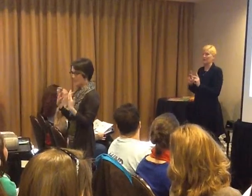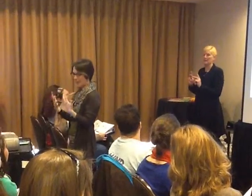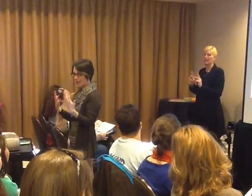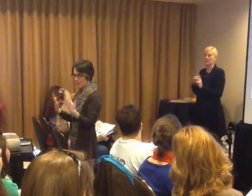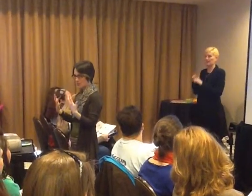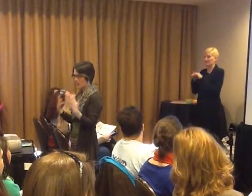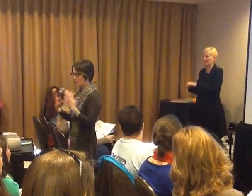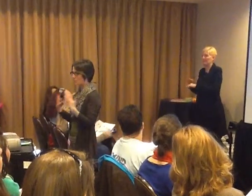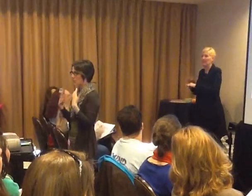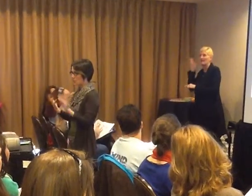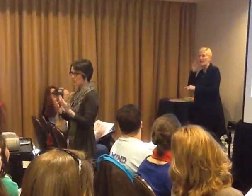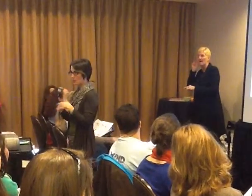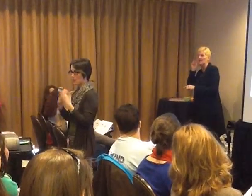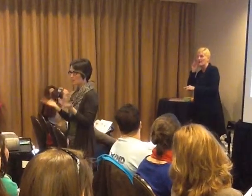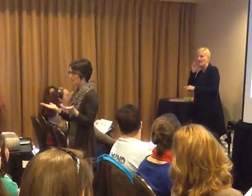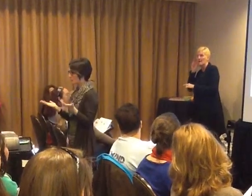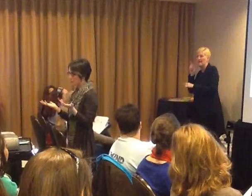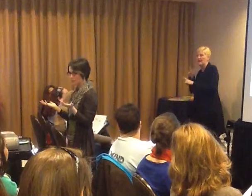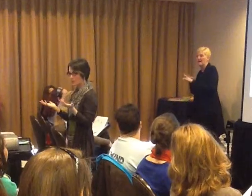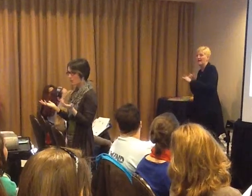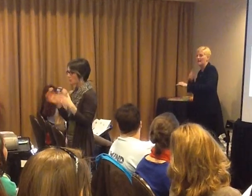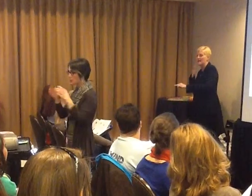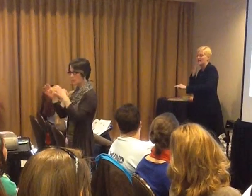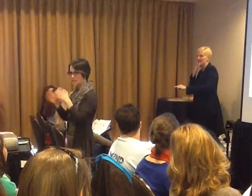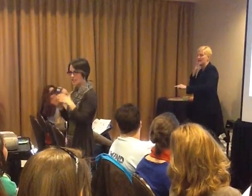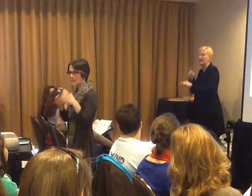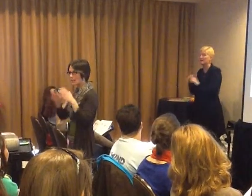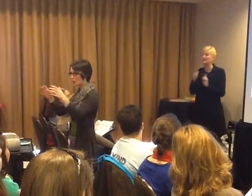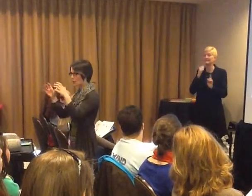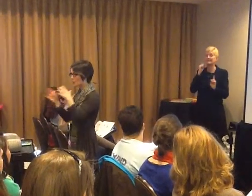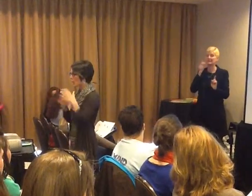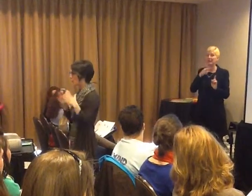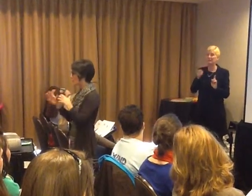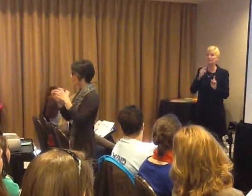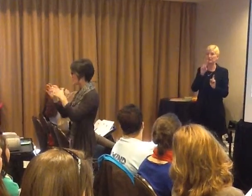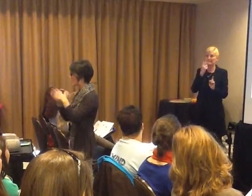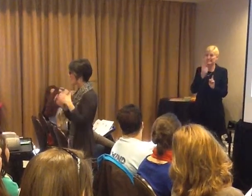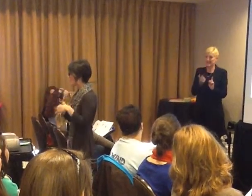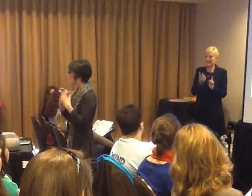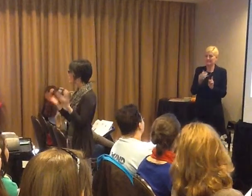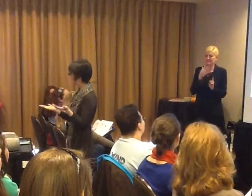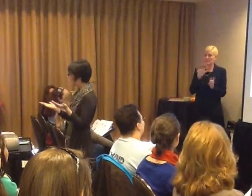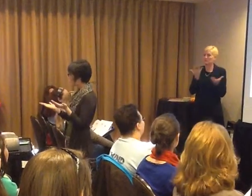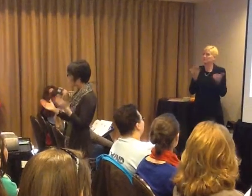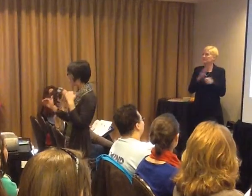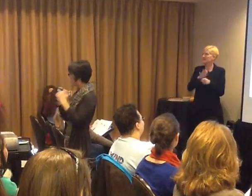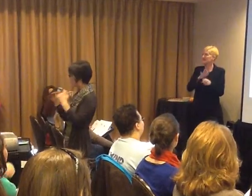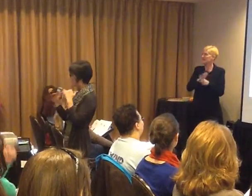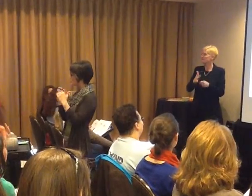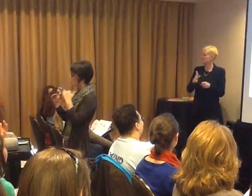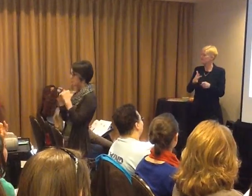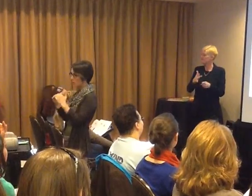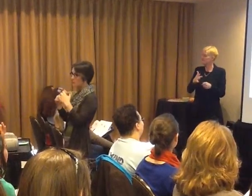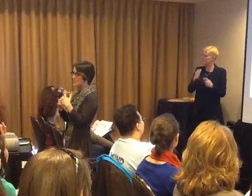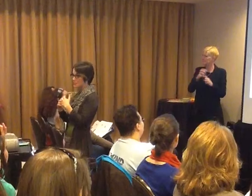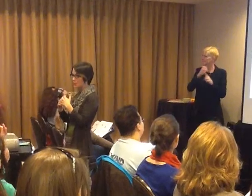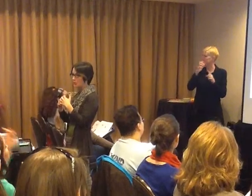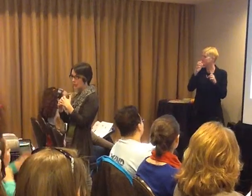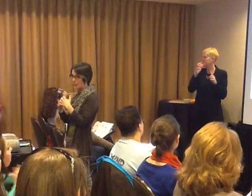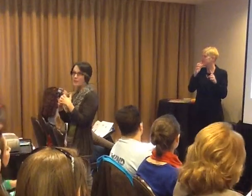rely on that auditory input as well, but for our deaf and hard of hearing students, just seeing those color representations is enough for them that they're able to